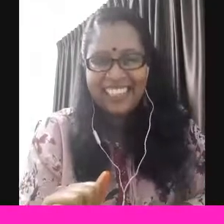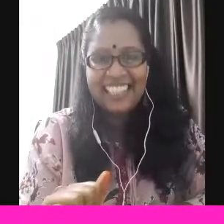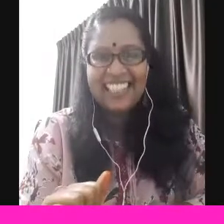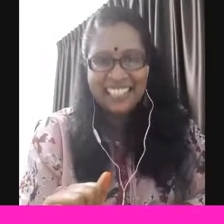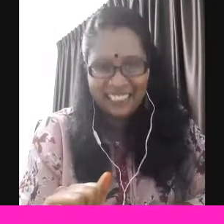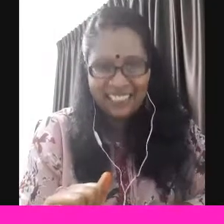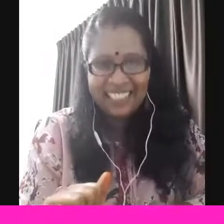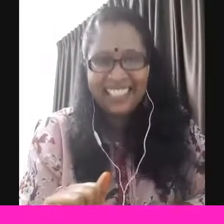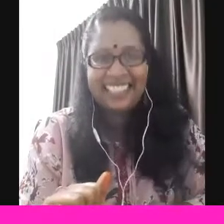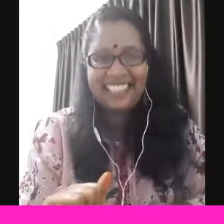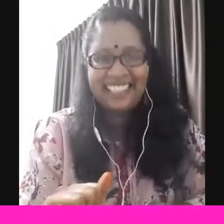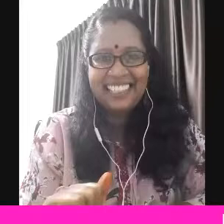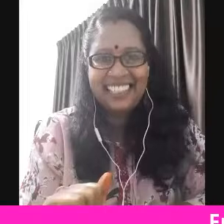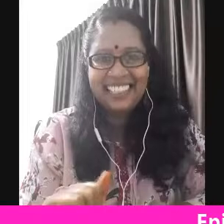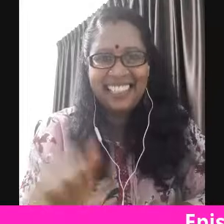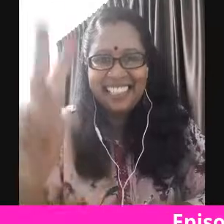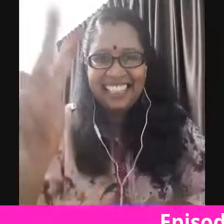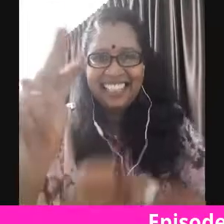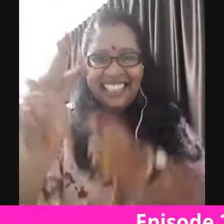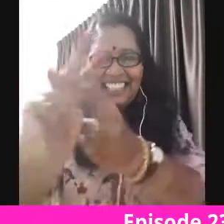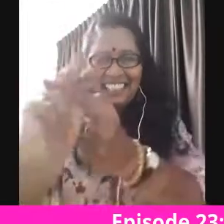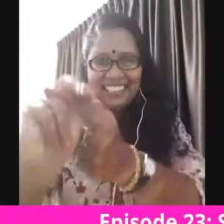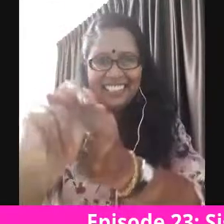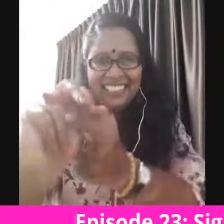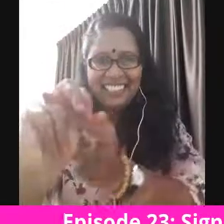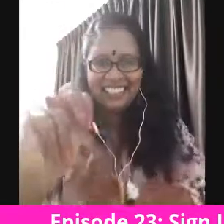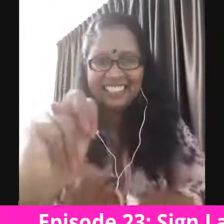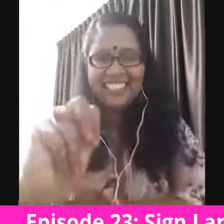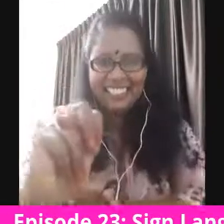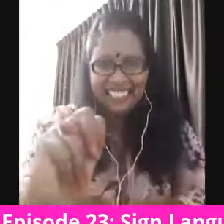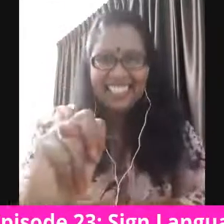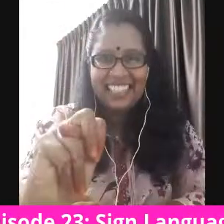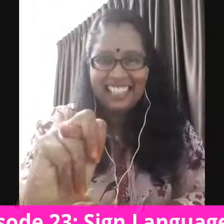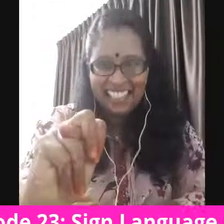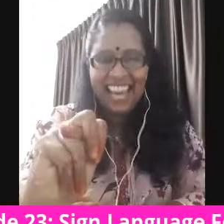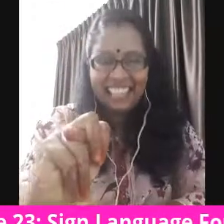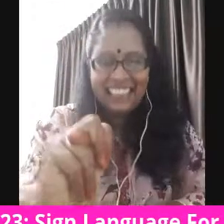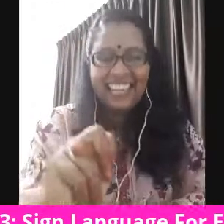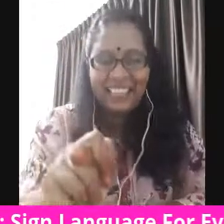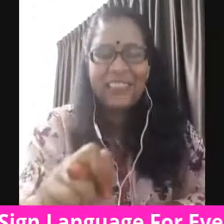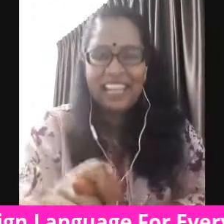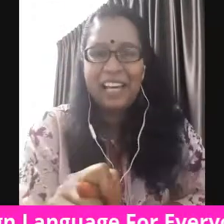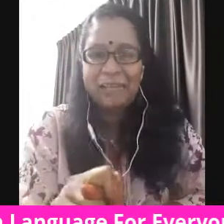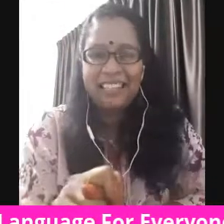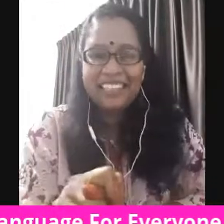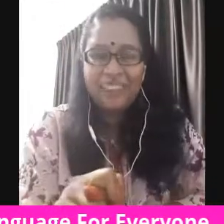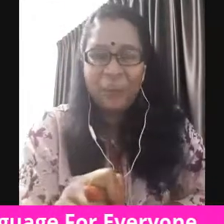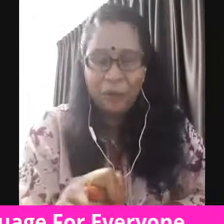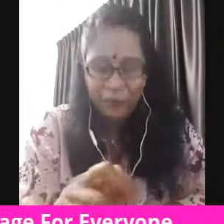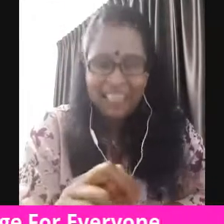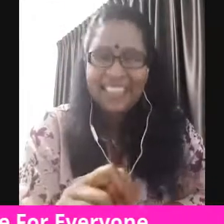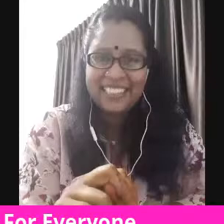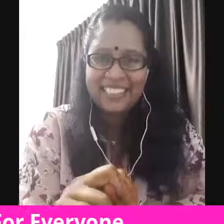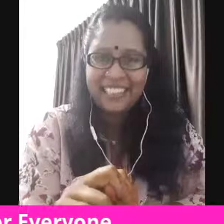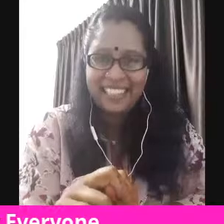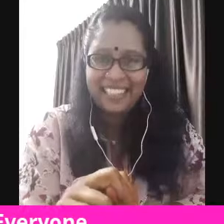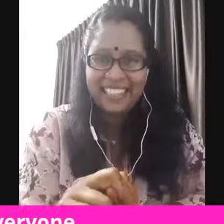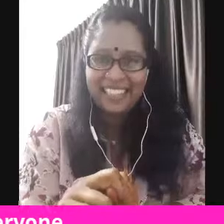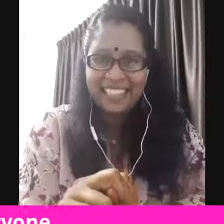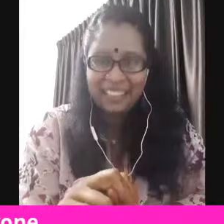correct, correct. N. You just have M. to okay N. center. Yeah, yeah. O. Okay, M N O.